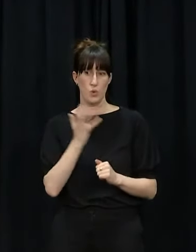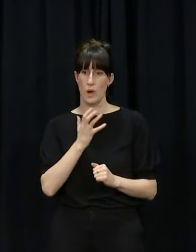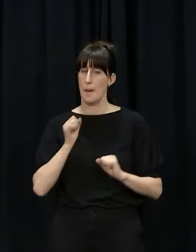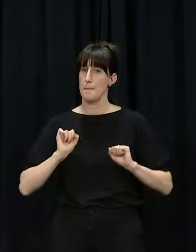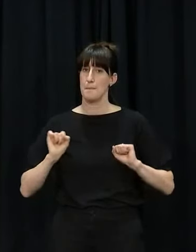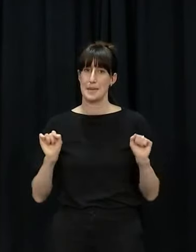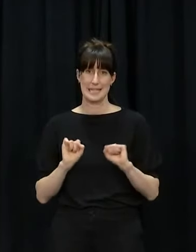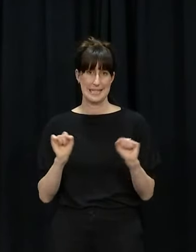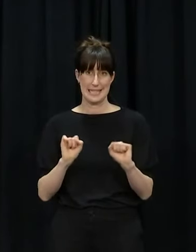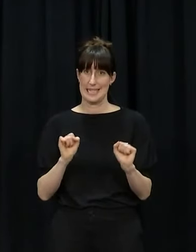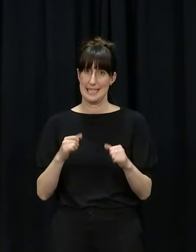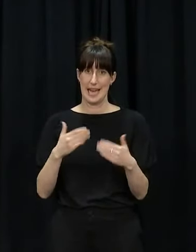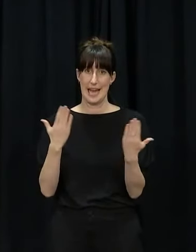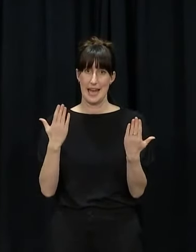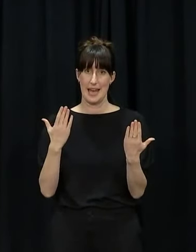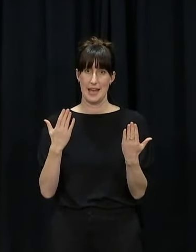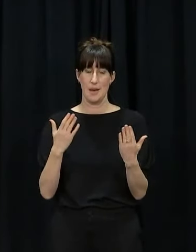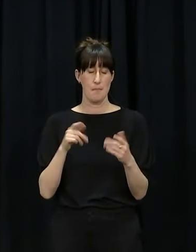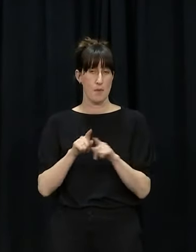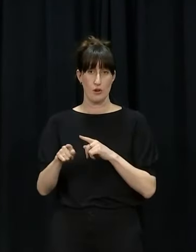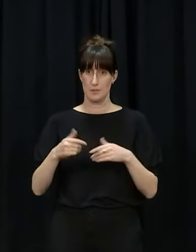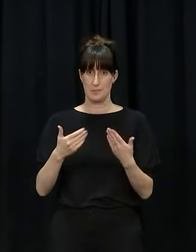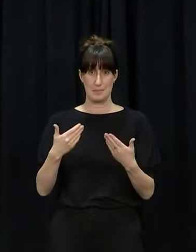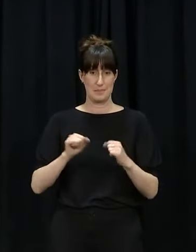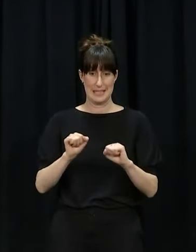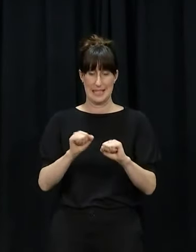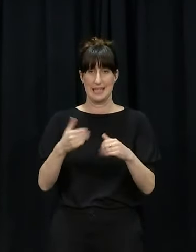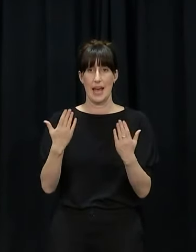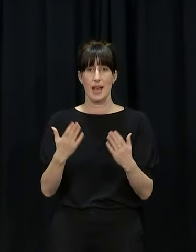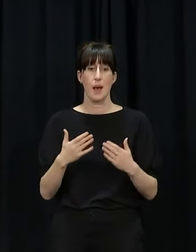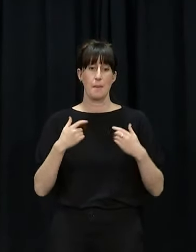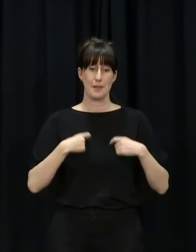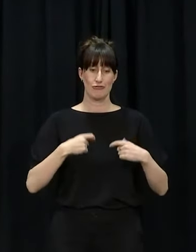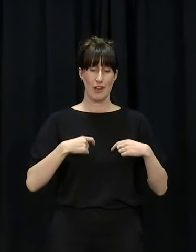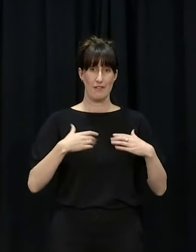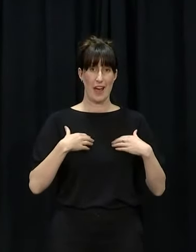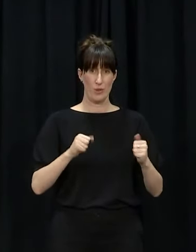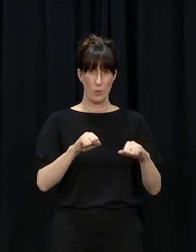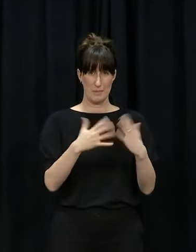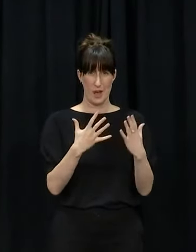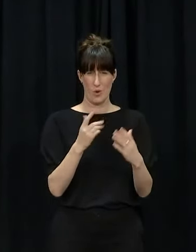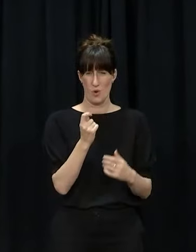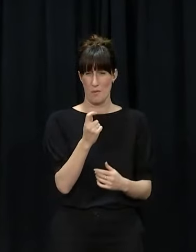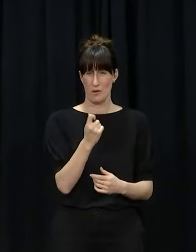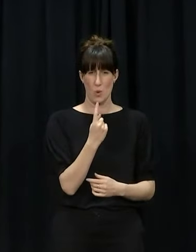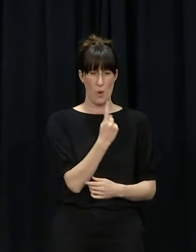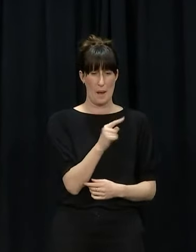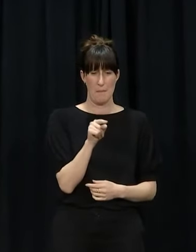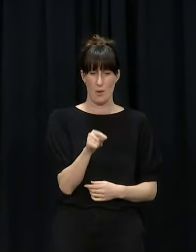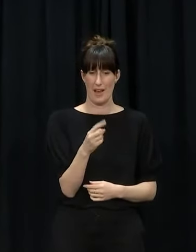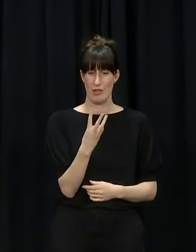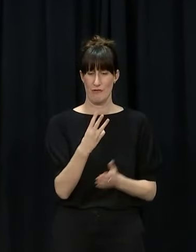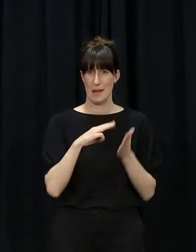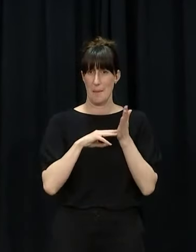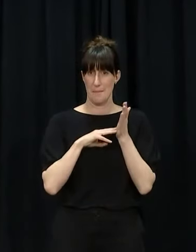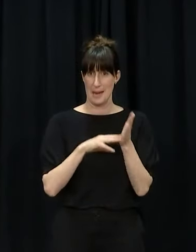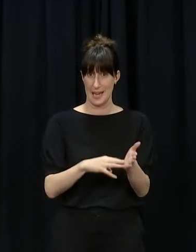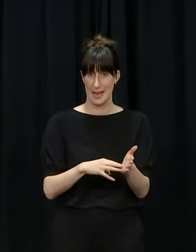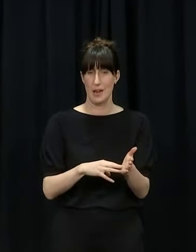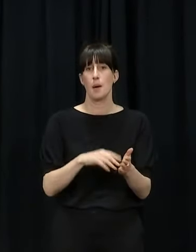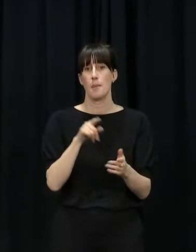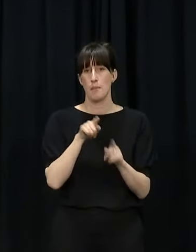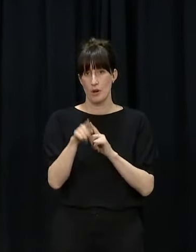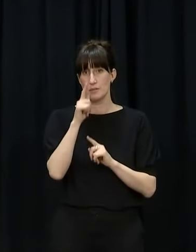year, and a record number of people accessing the Ministry of Health website, almost 1.3 million, largely looking for locations of